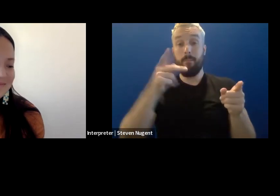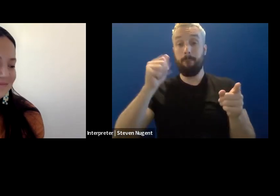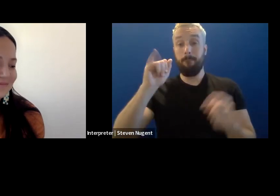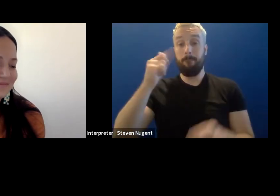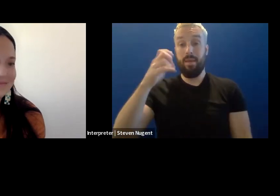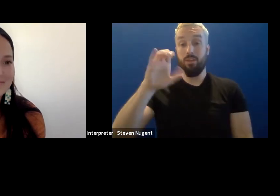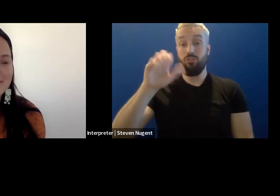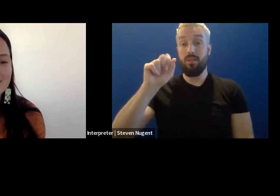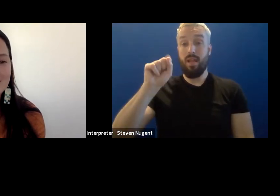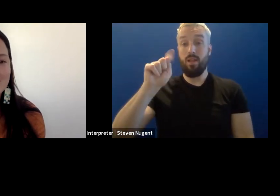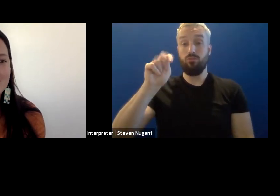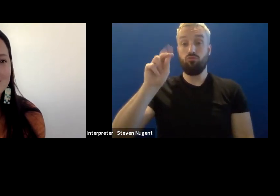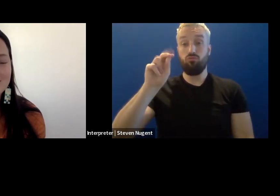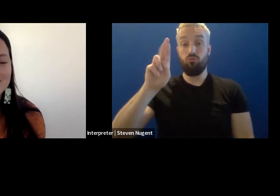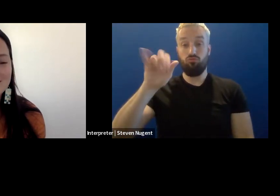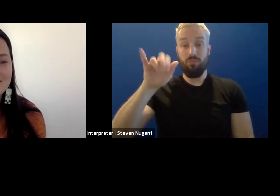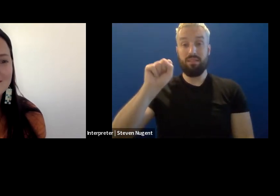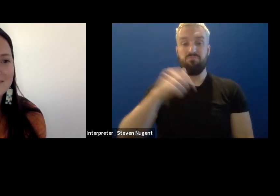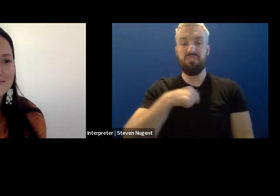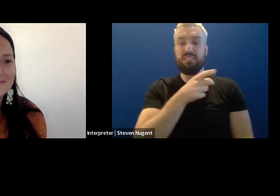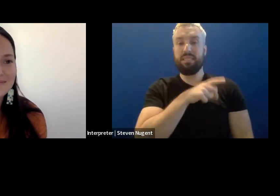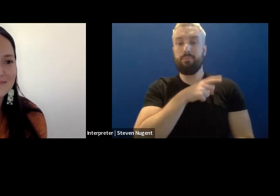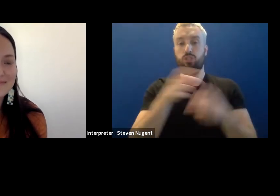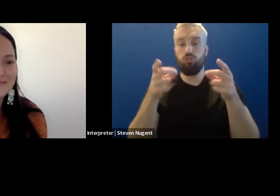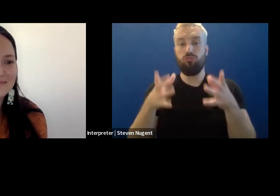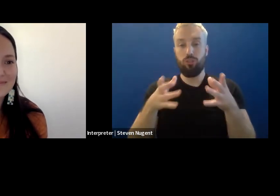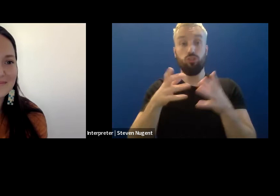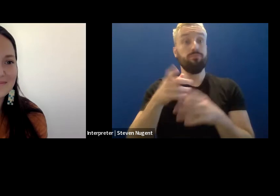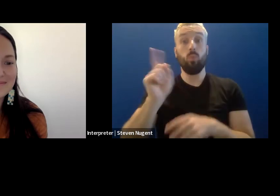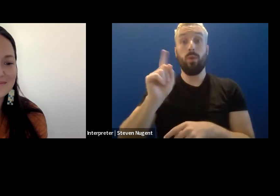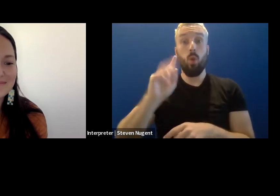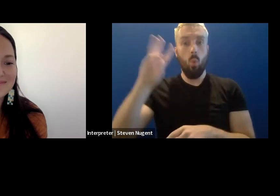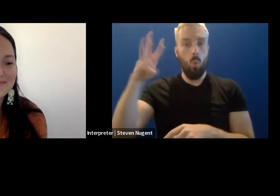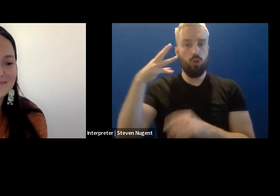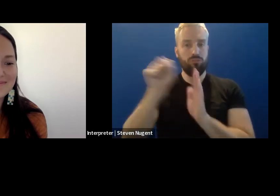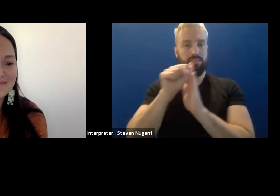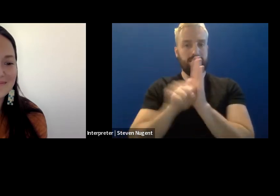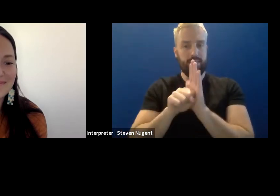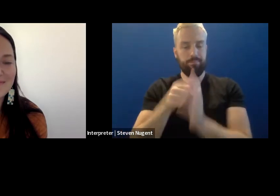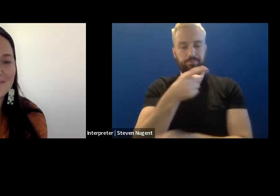Castro-Reyes, our CCPH Deputy Director, who is based in Washington State.